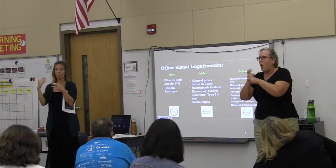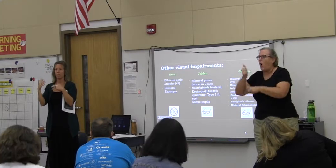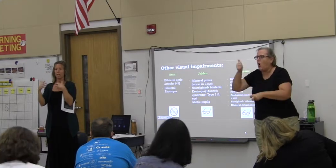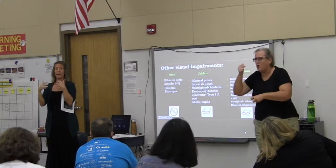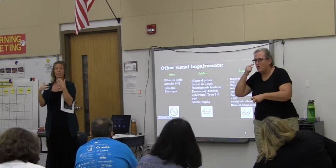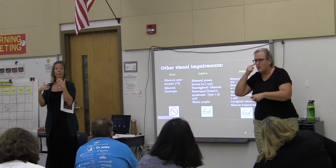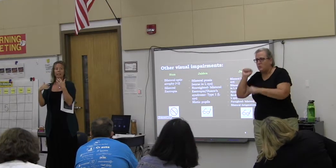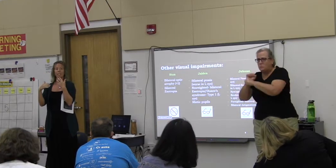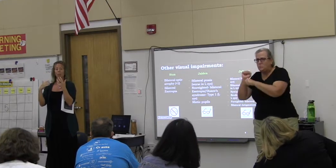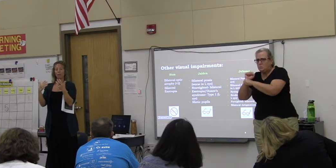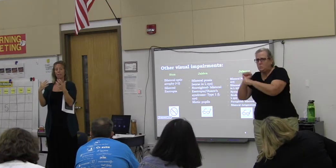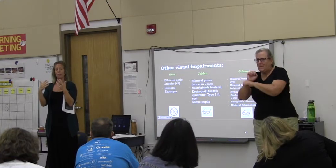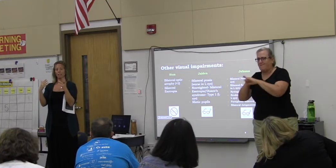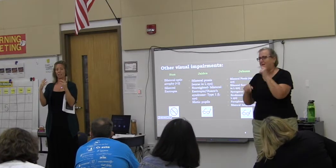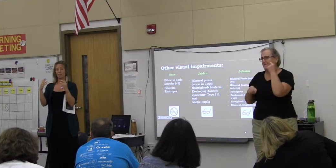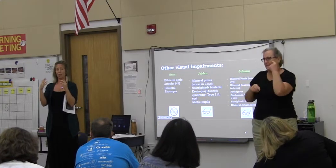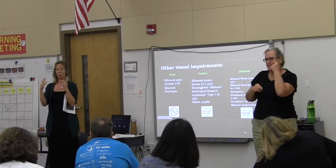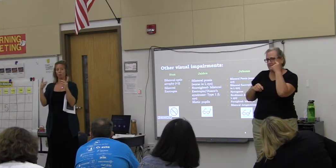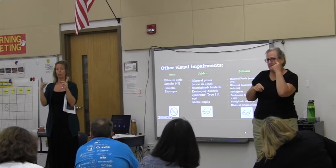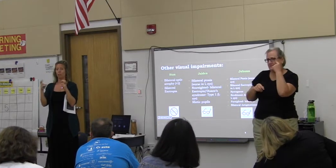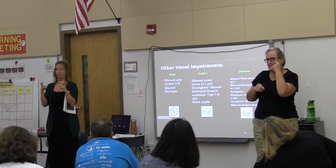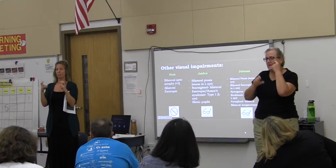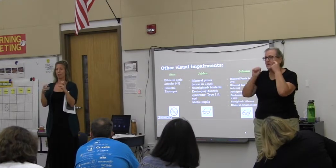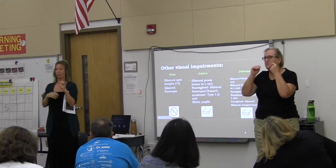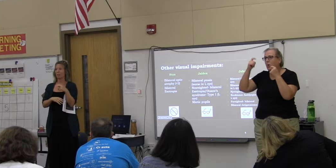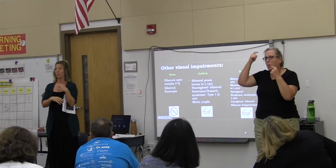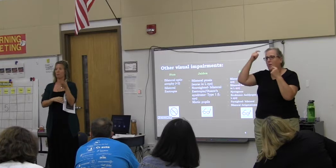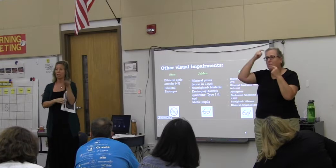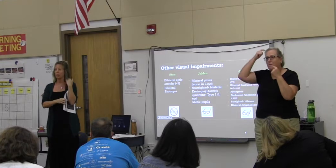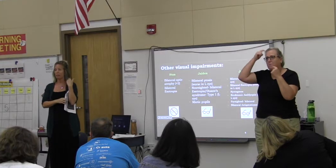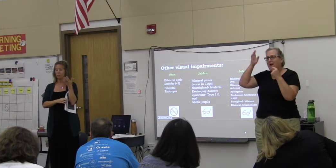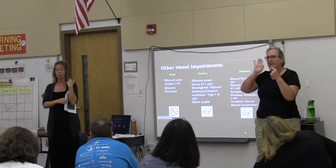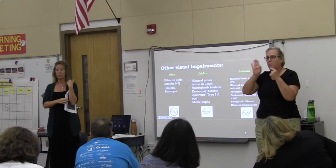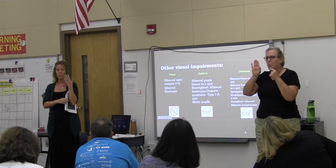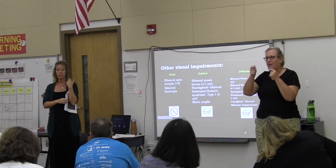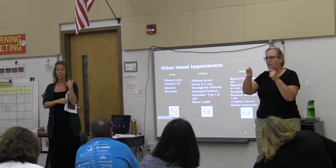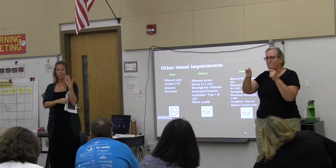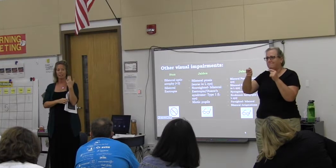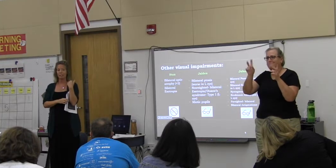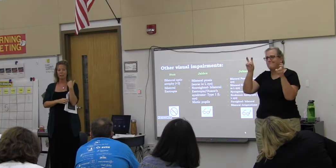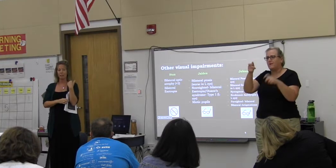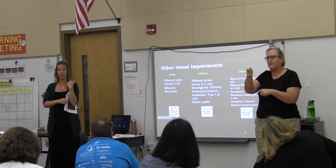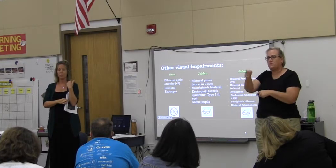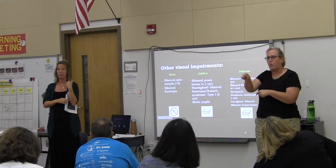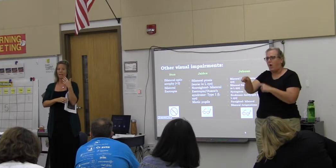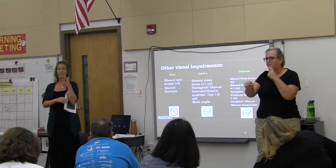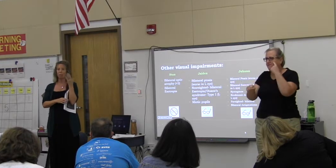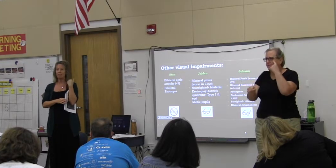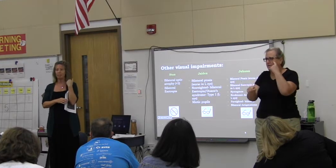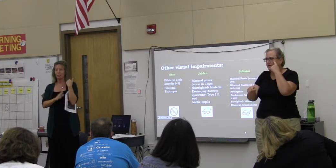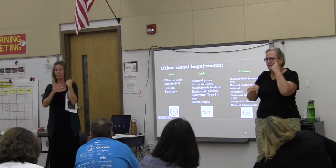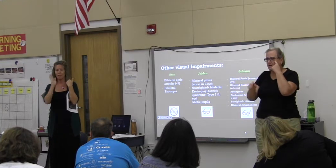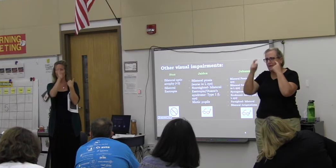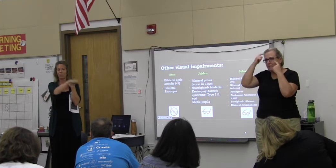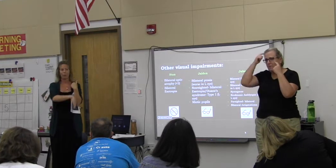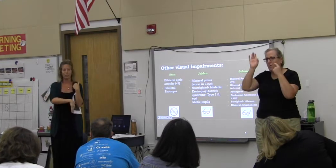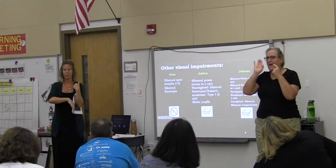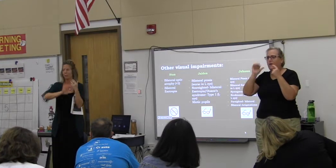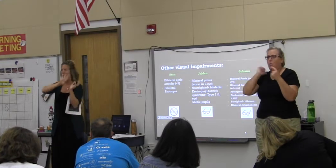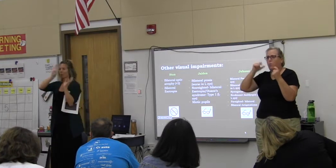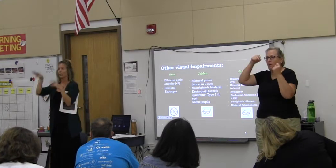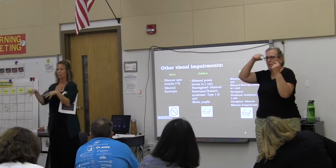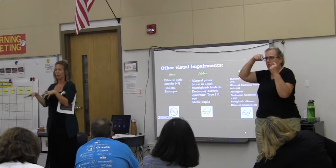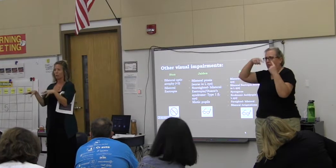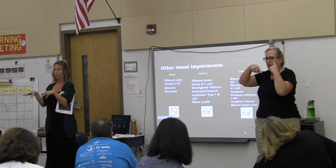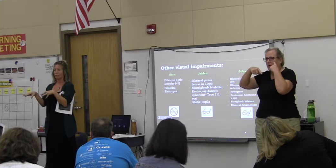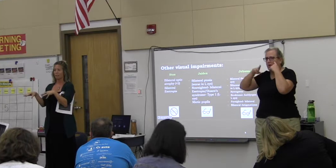to see, and his brain in turn almost shuts off. If there's not great information coming into that left eye, his brain's going to say, I'm not going to